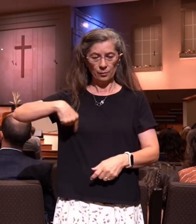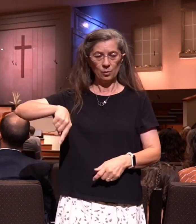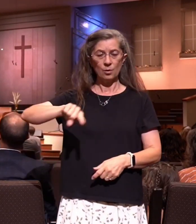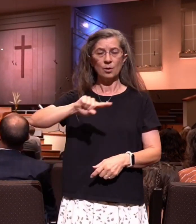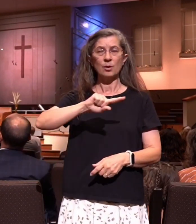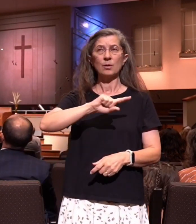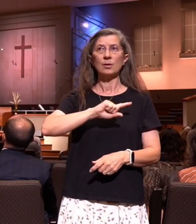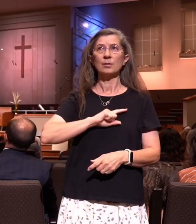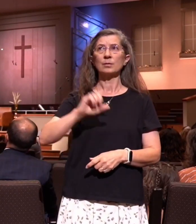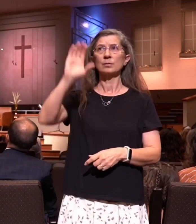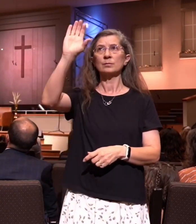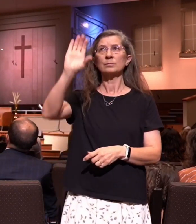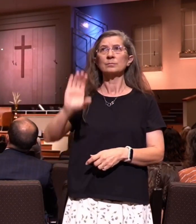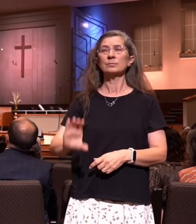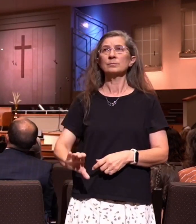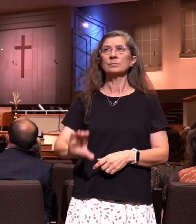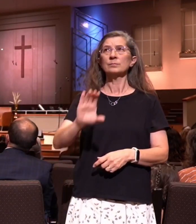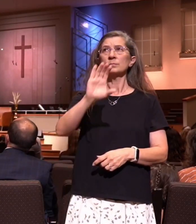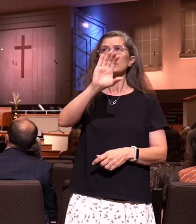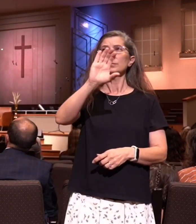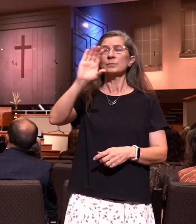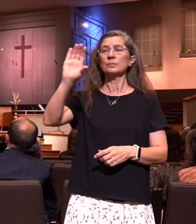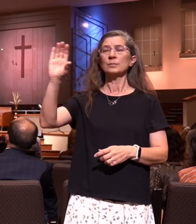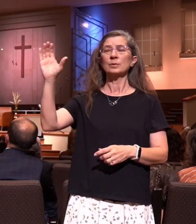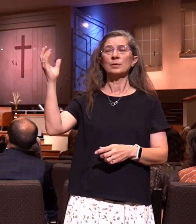cross said it